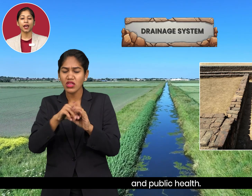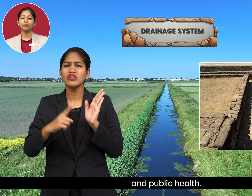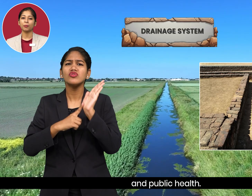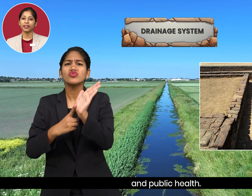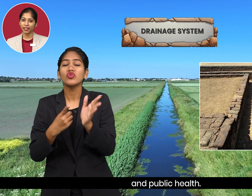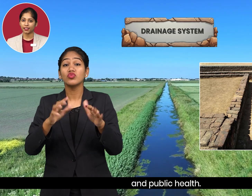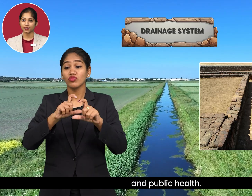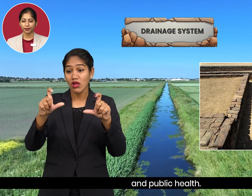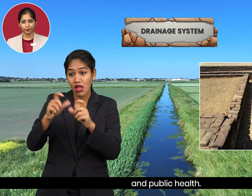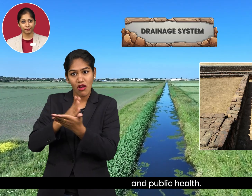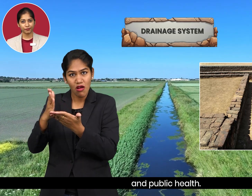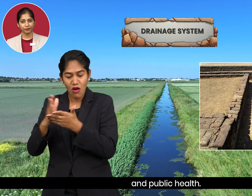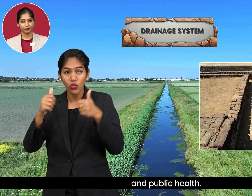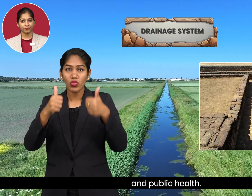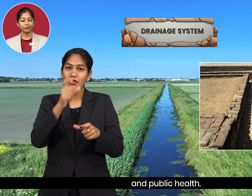cleanliness and public health.